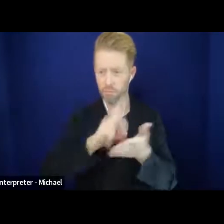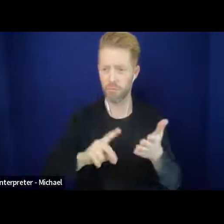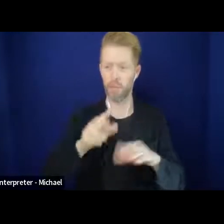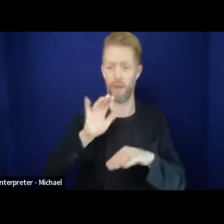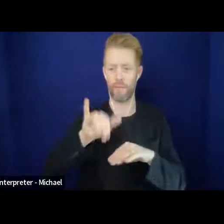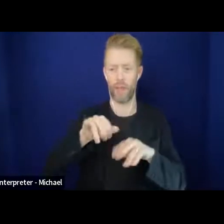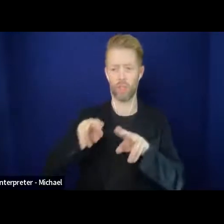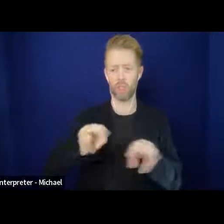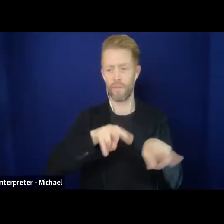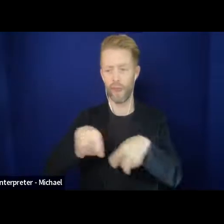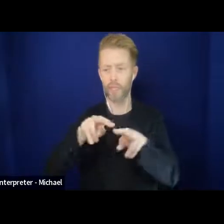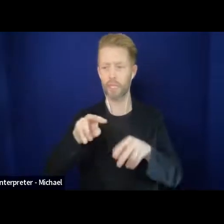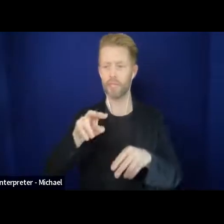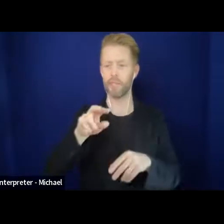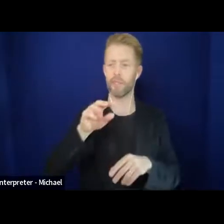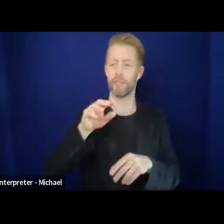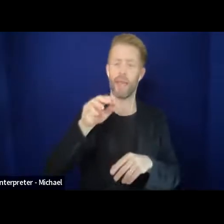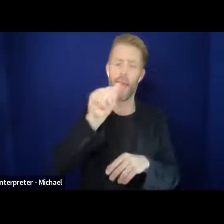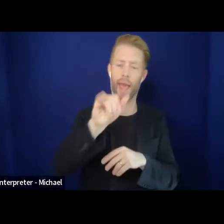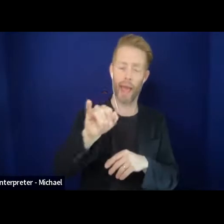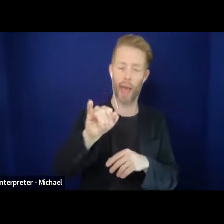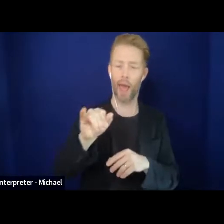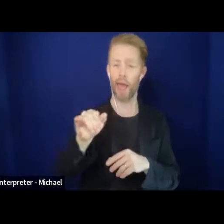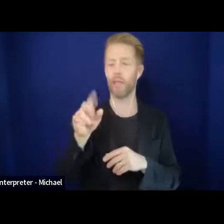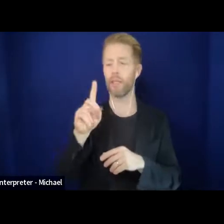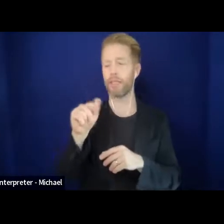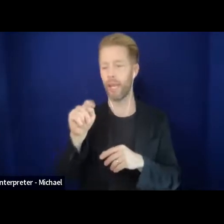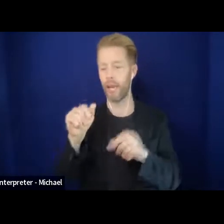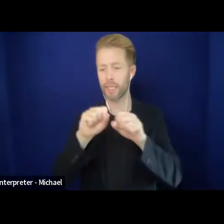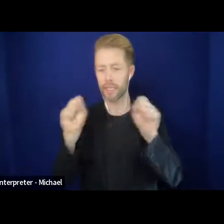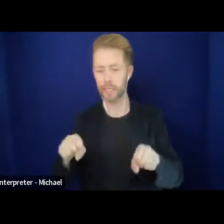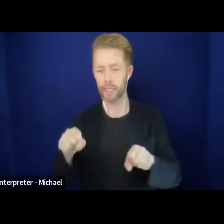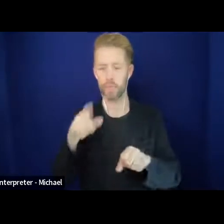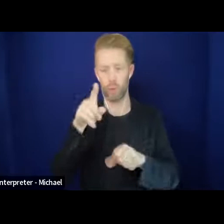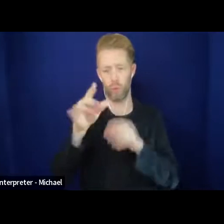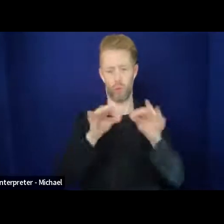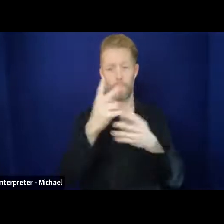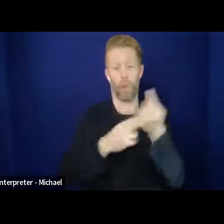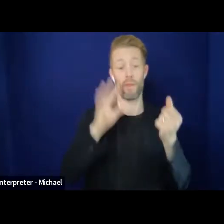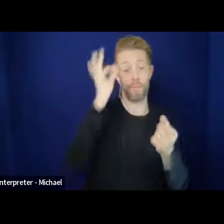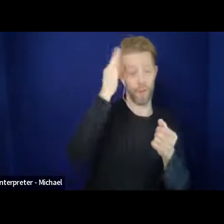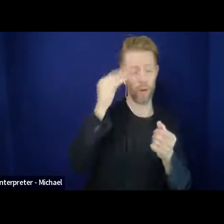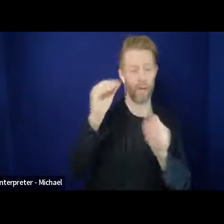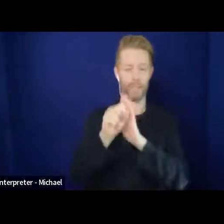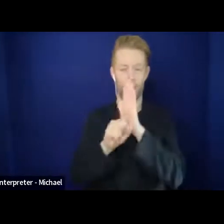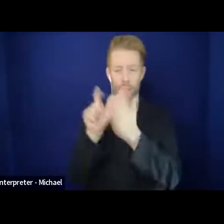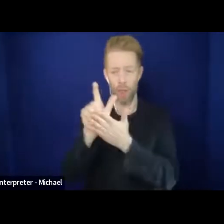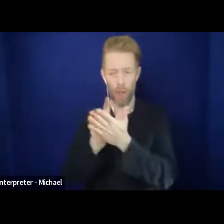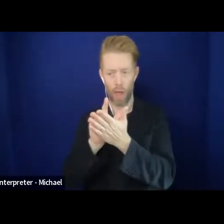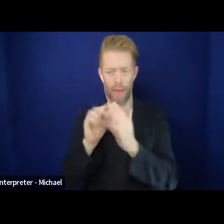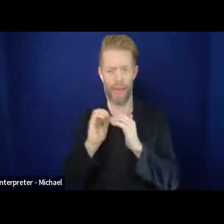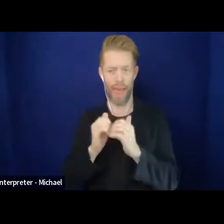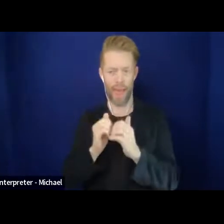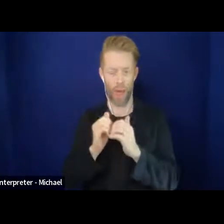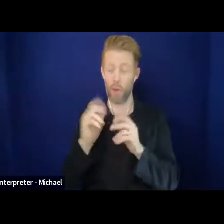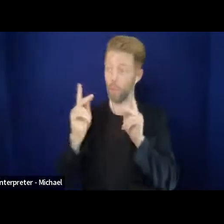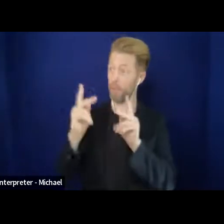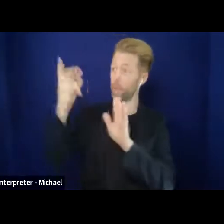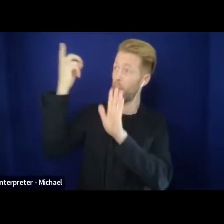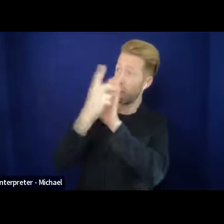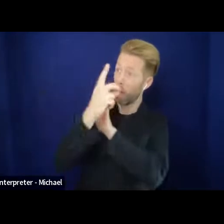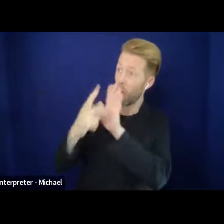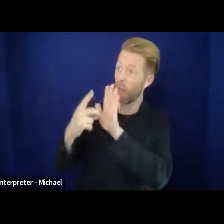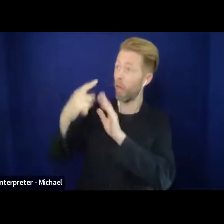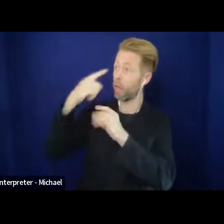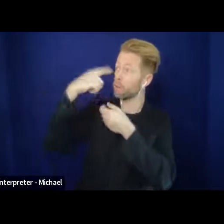have described under both federal and state law? What avenues are available / effective outside of